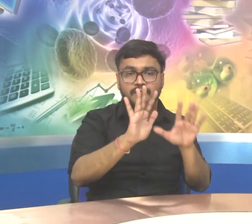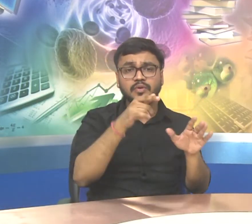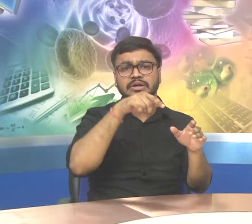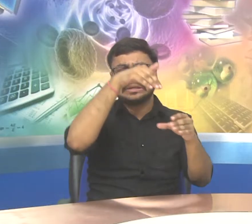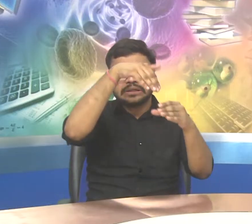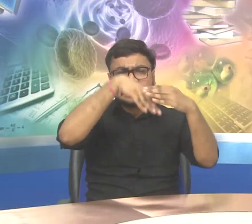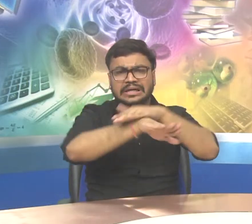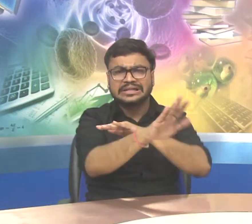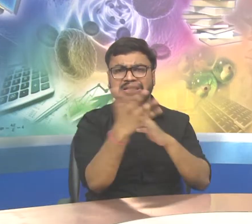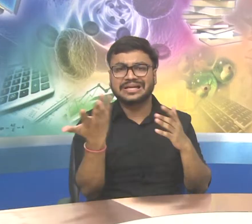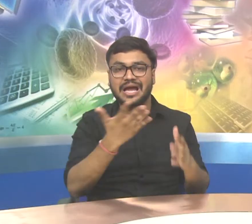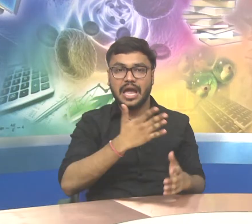organisms to develop.